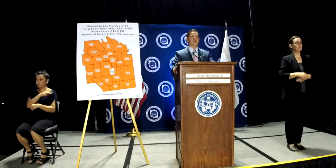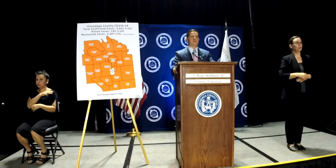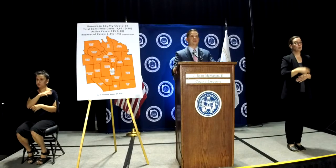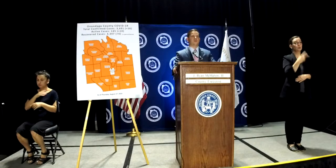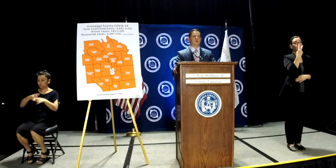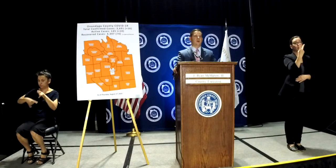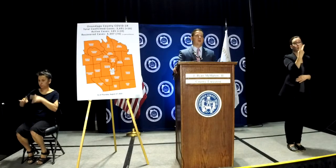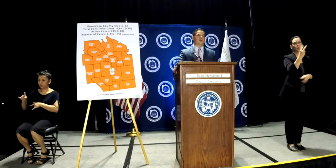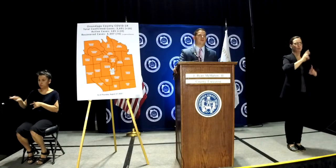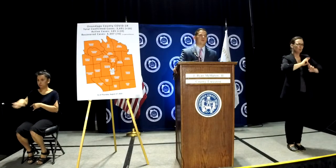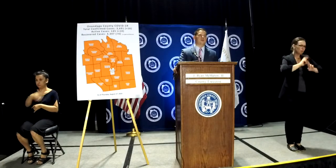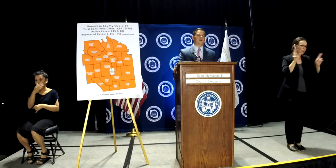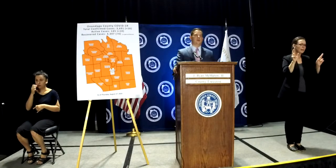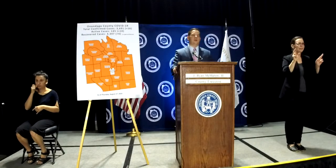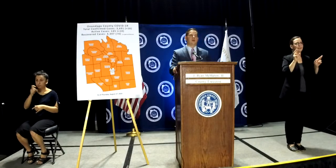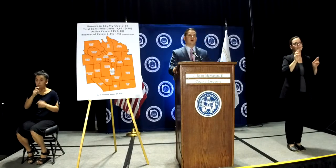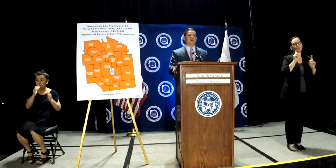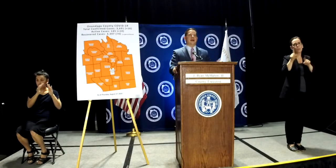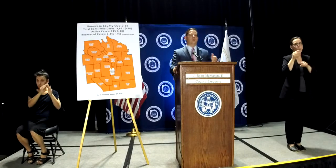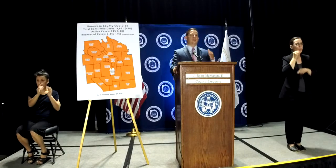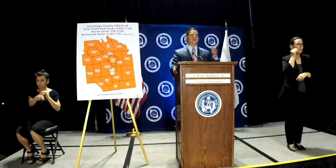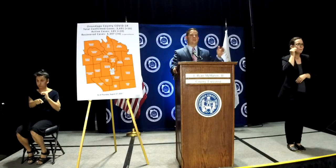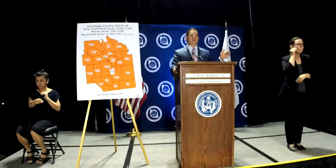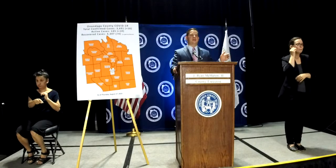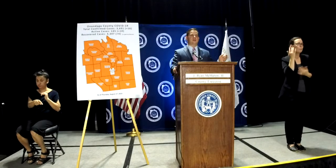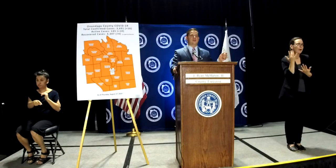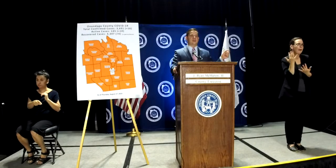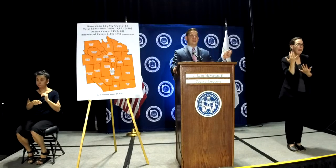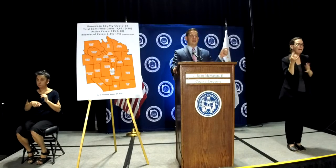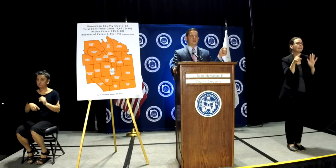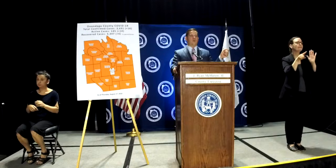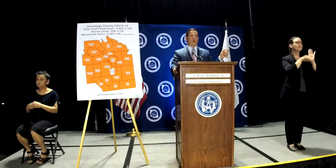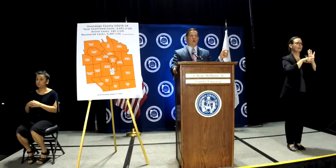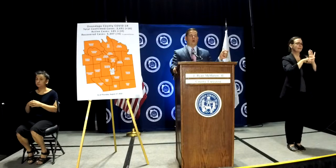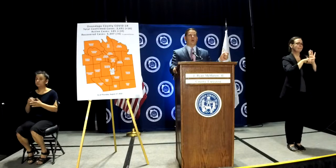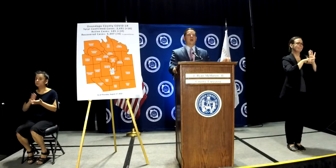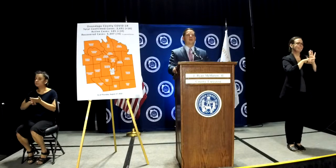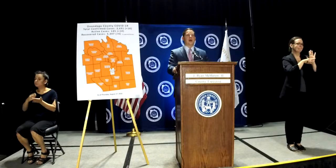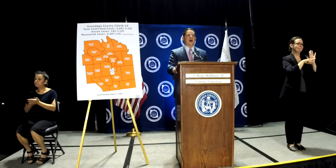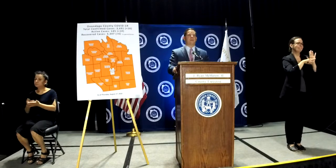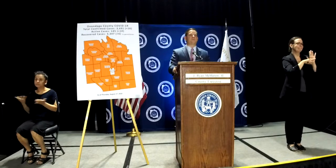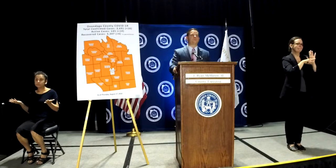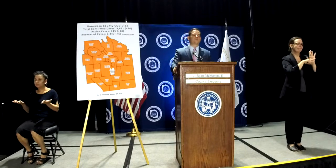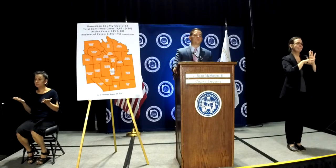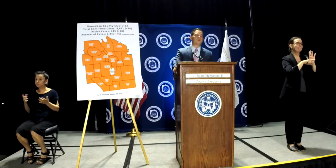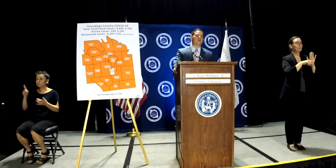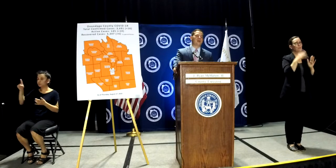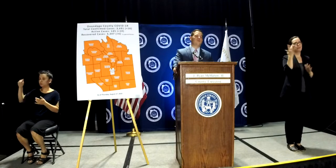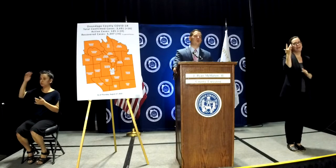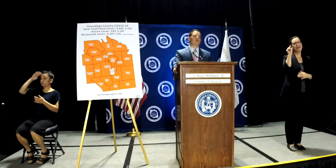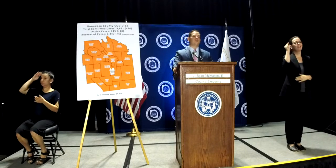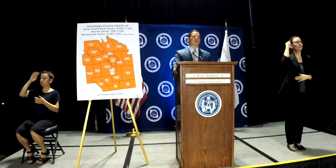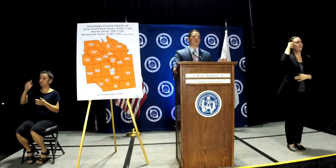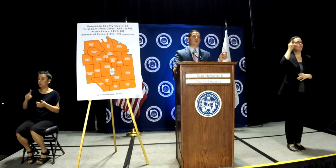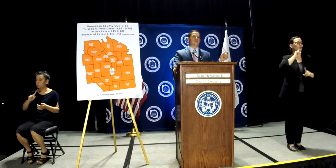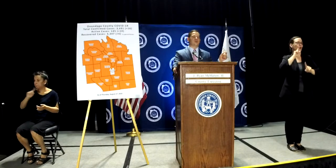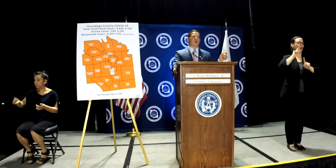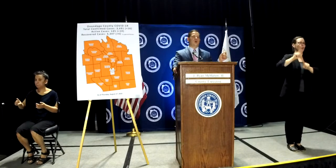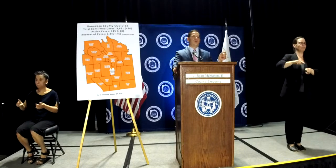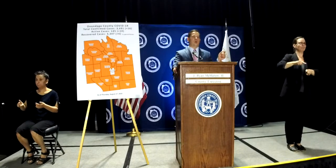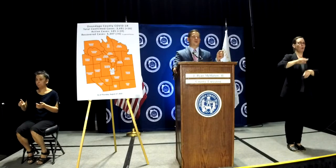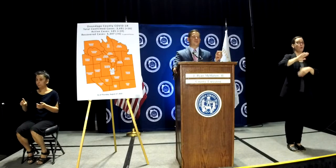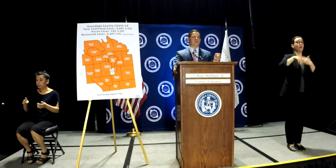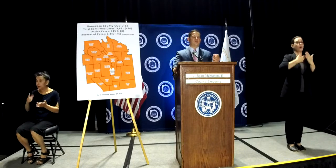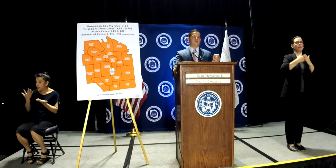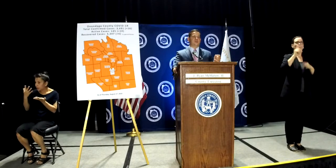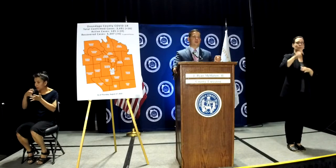residence, being a senior living facility, again, what this means, there's an executive order that if you live in a nursing